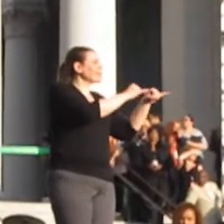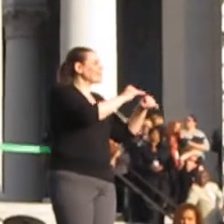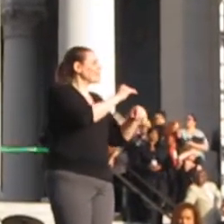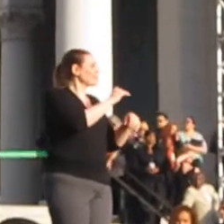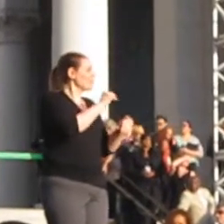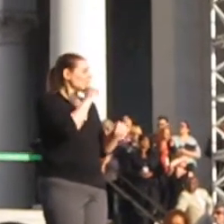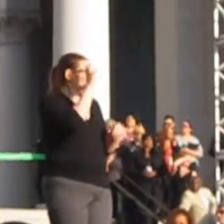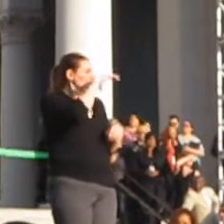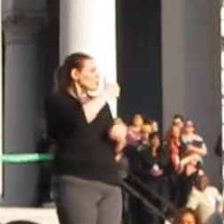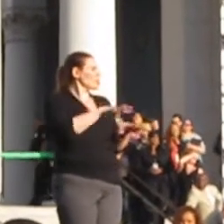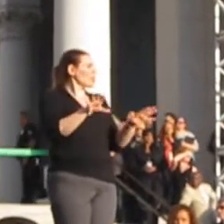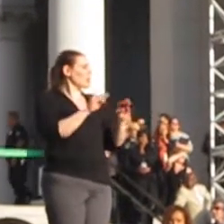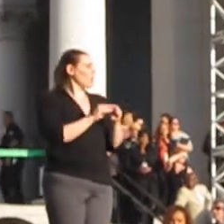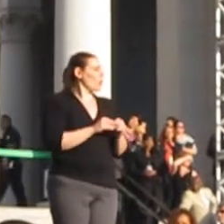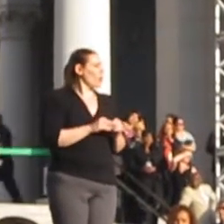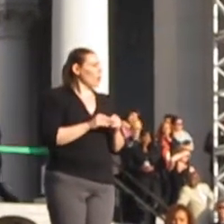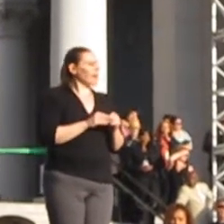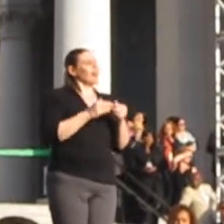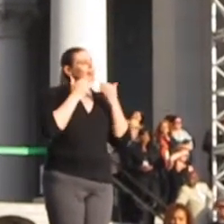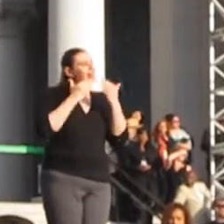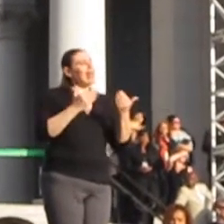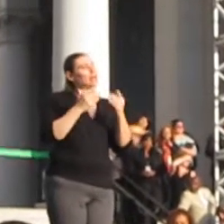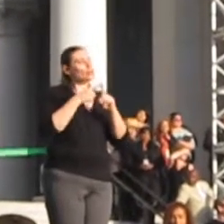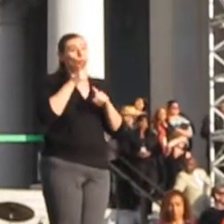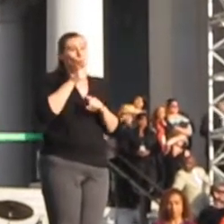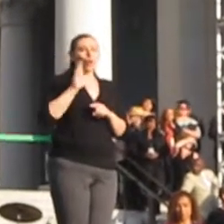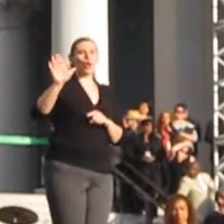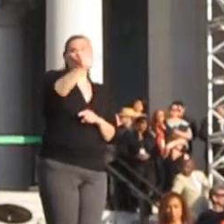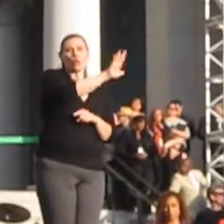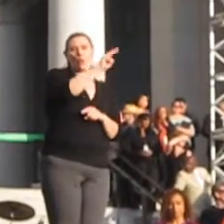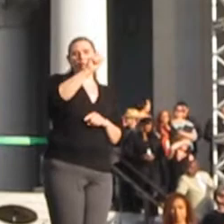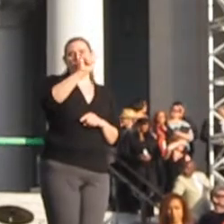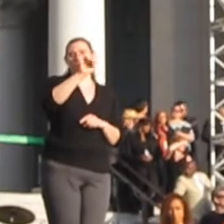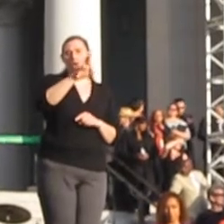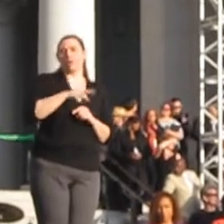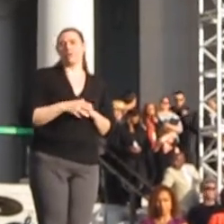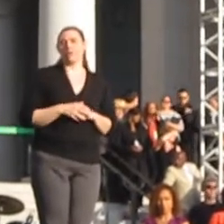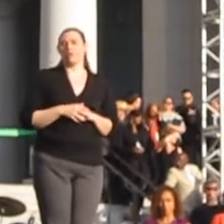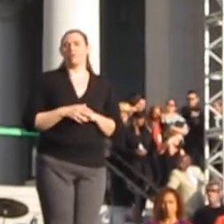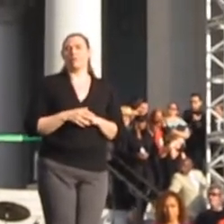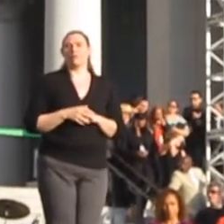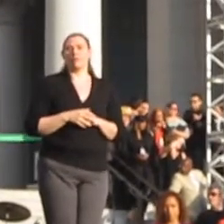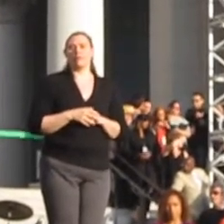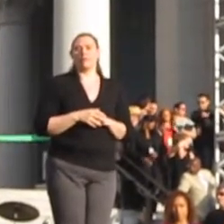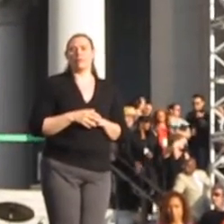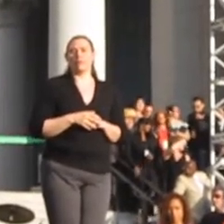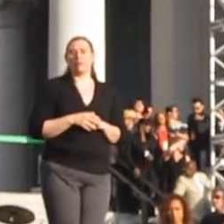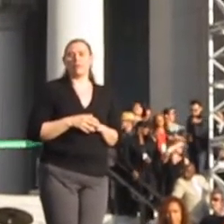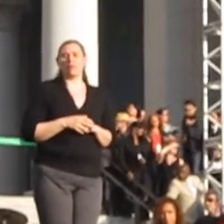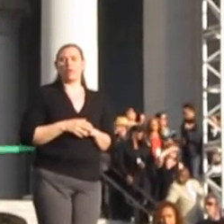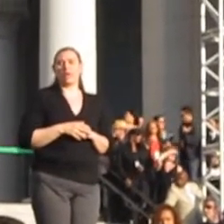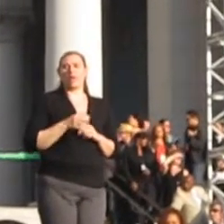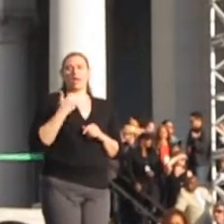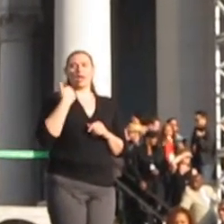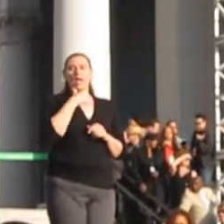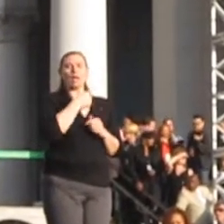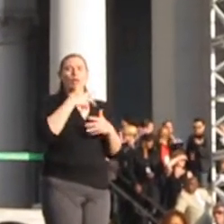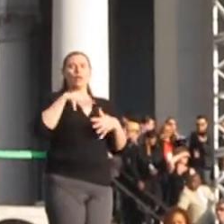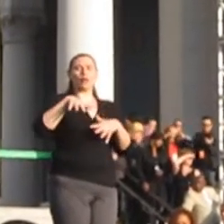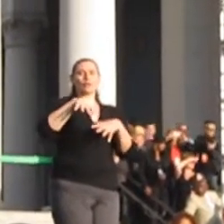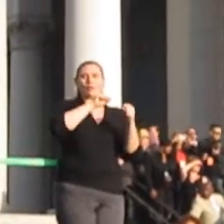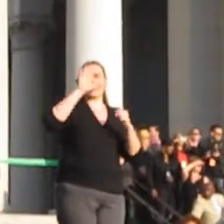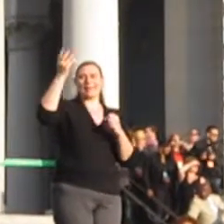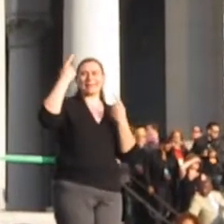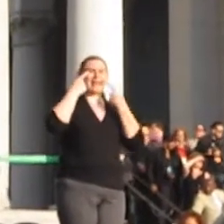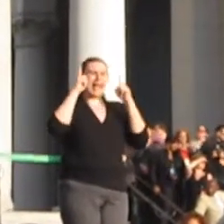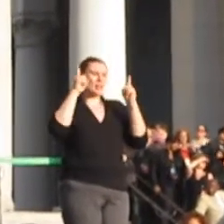unusual anymore, thanks to your mayor. And the one thing I want to say, I don't want to preempt an announcement he's going to make